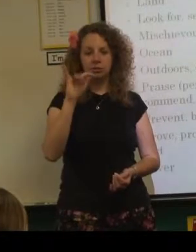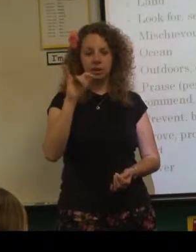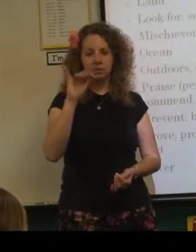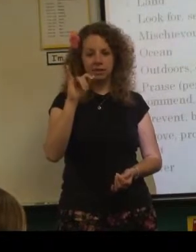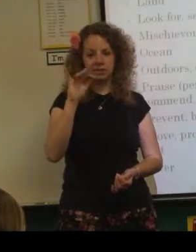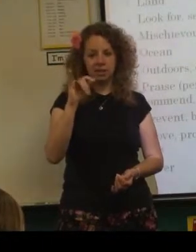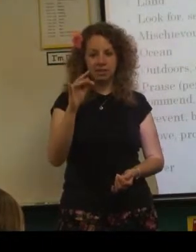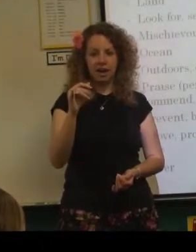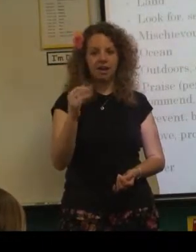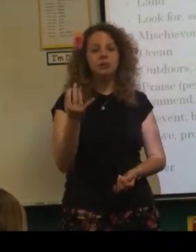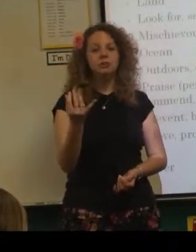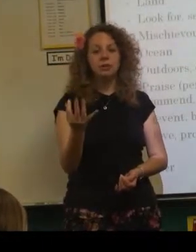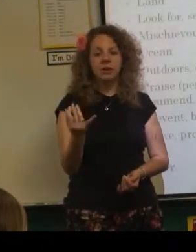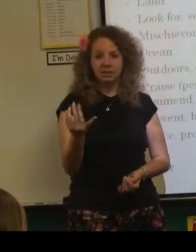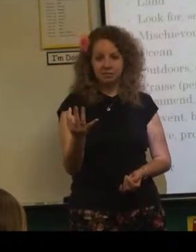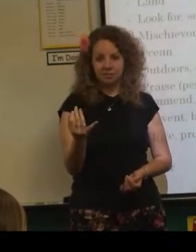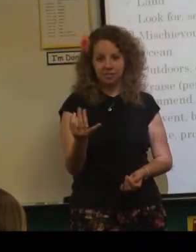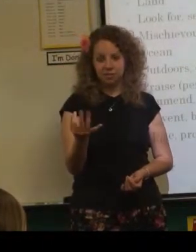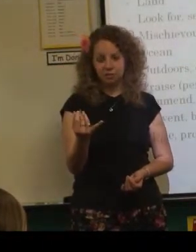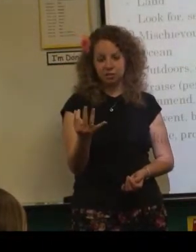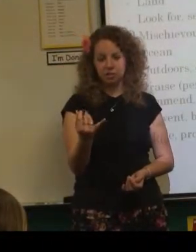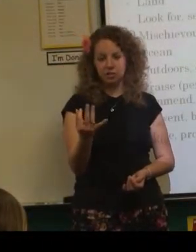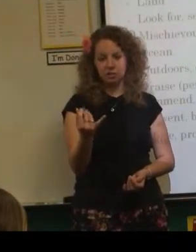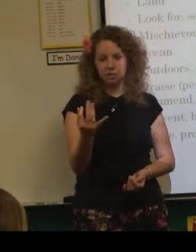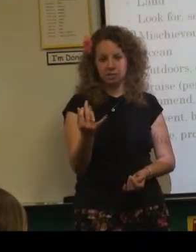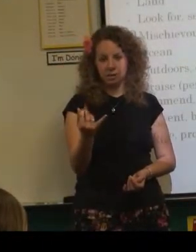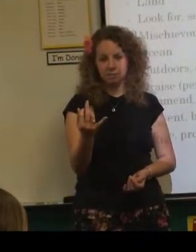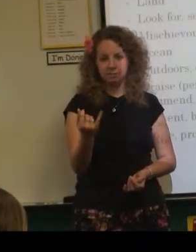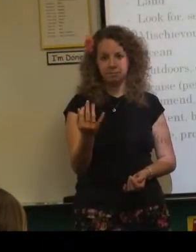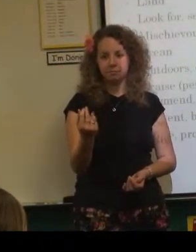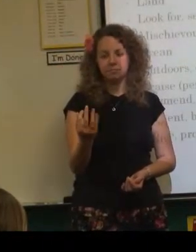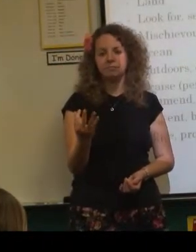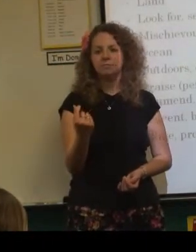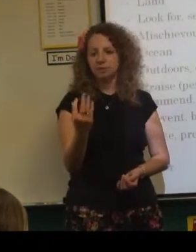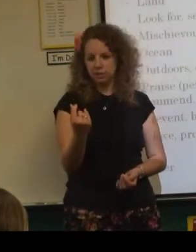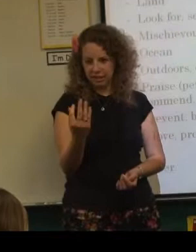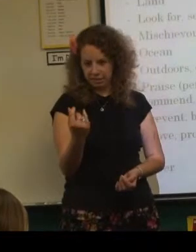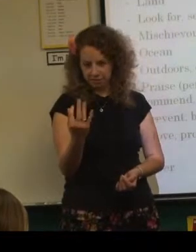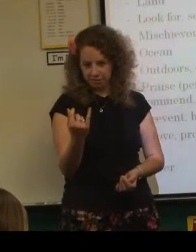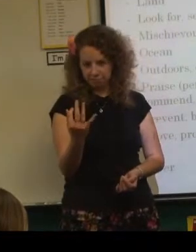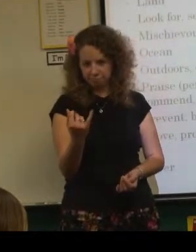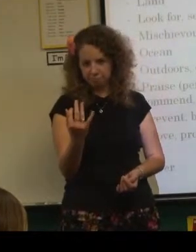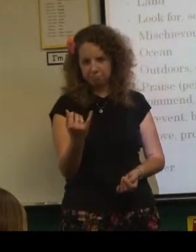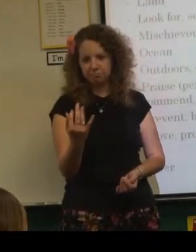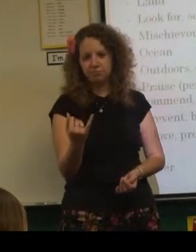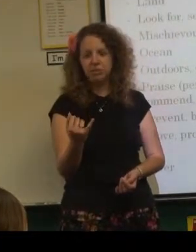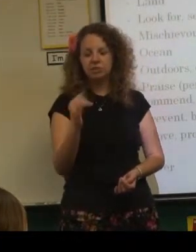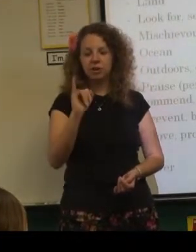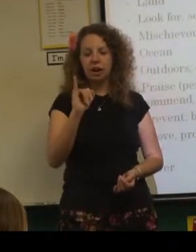it up and down like that. So if, and usually you see it turn this way. If. So what? So